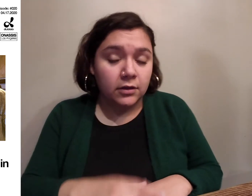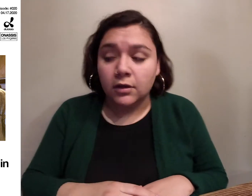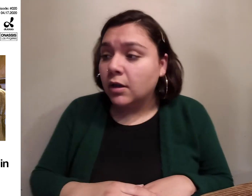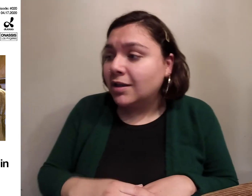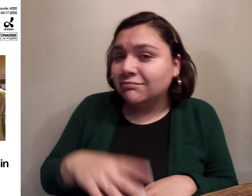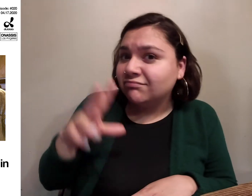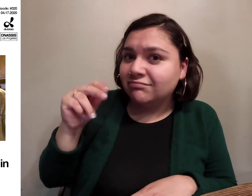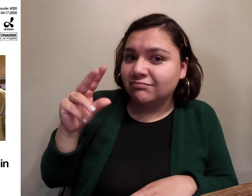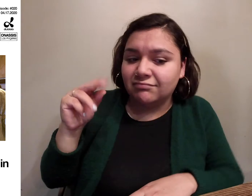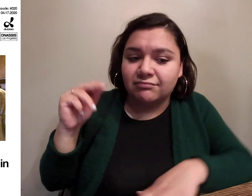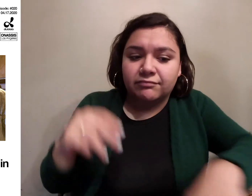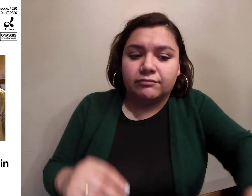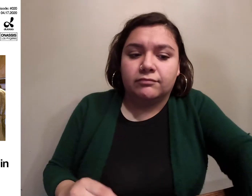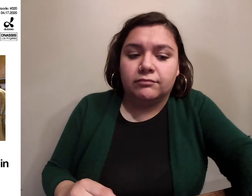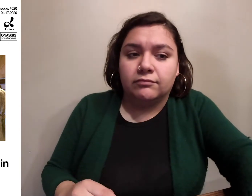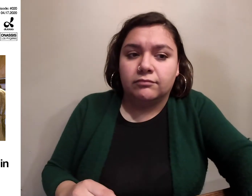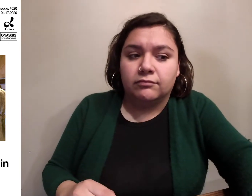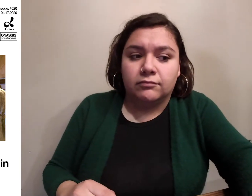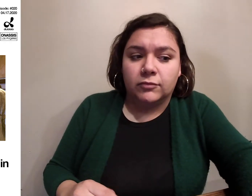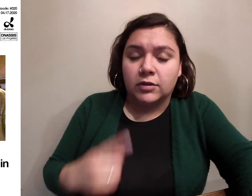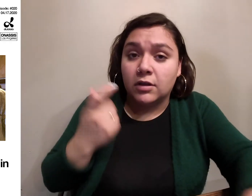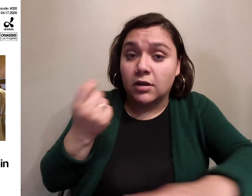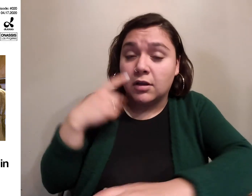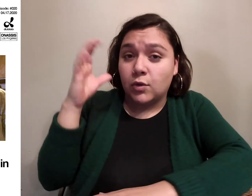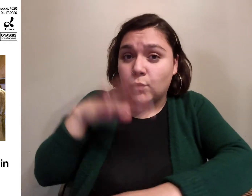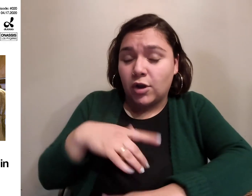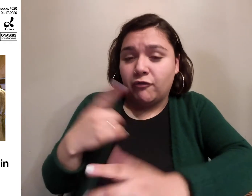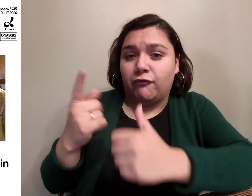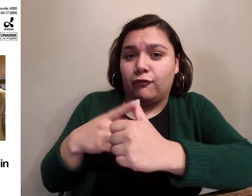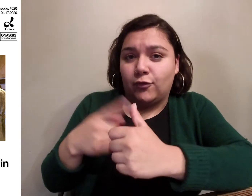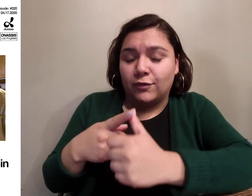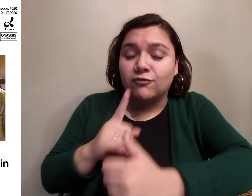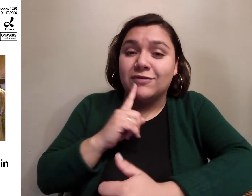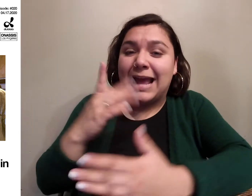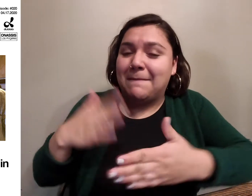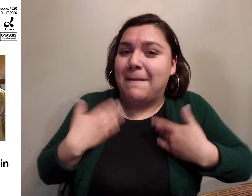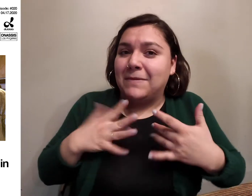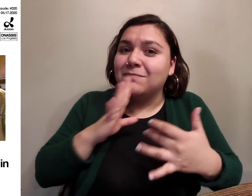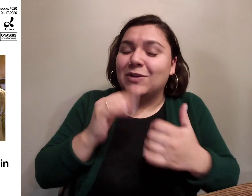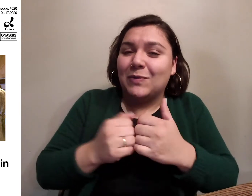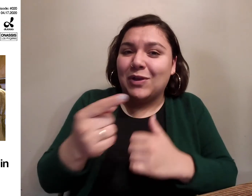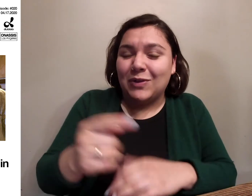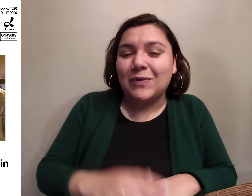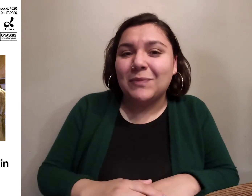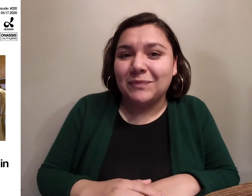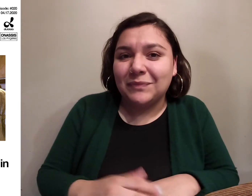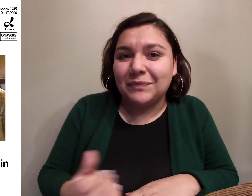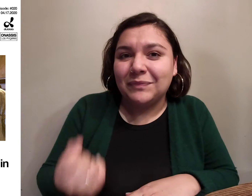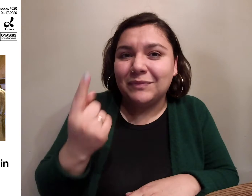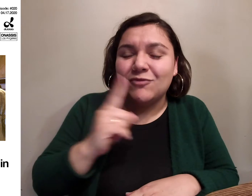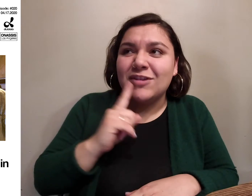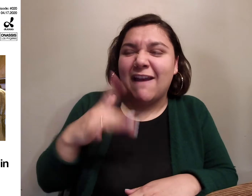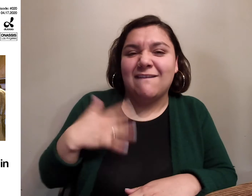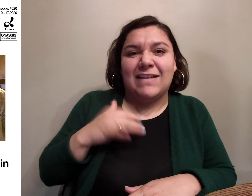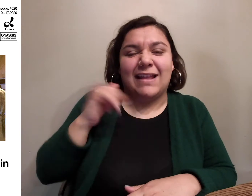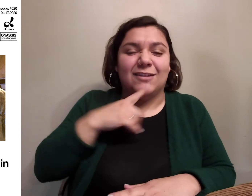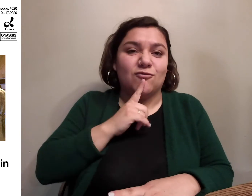odd. First of all, I'm really glad to be speaking with you because I knew that this would be a real conversation. Well, thank you.